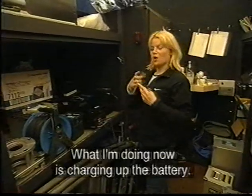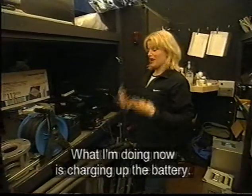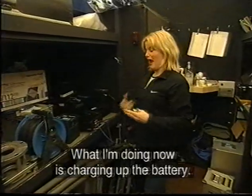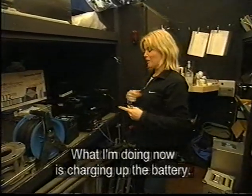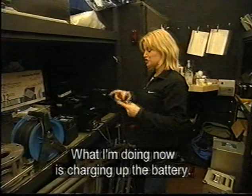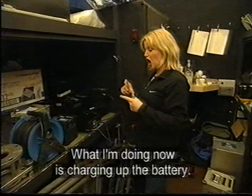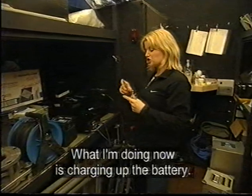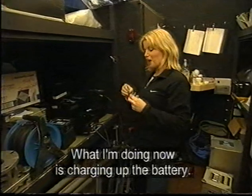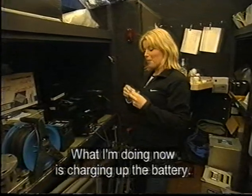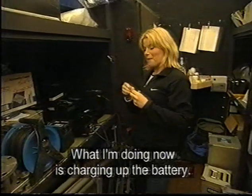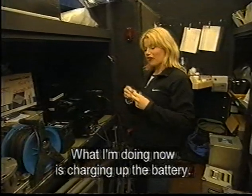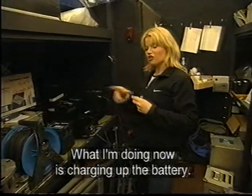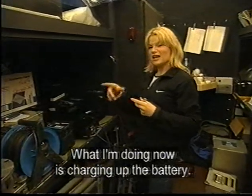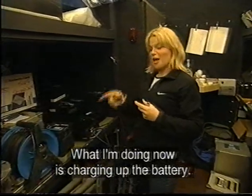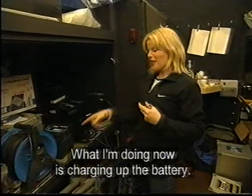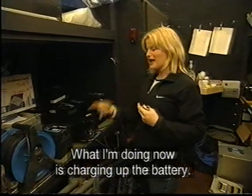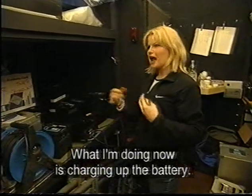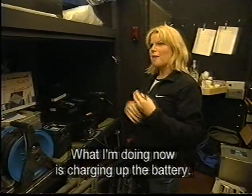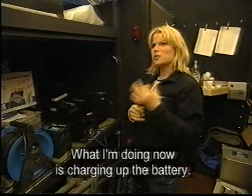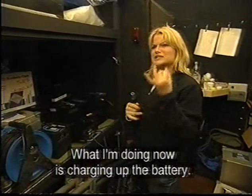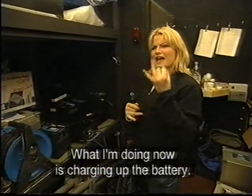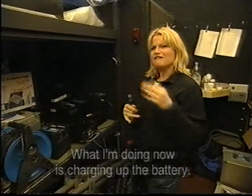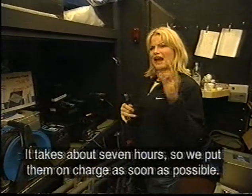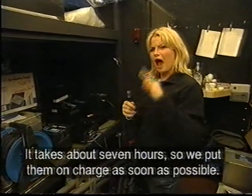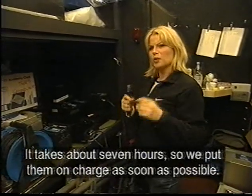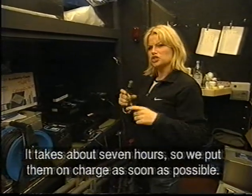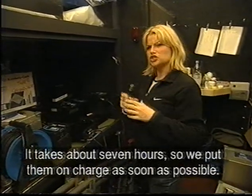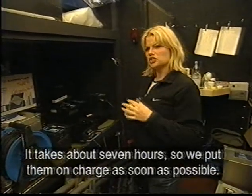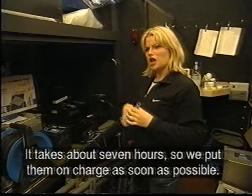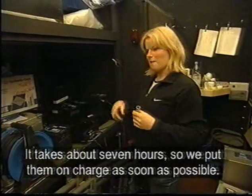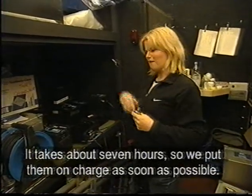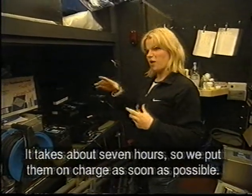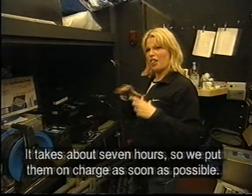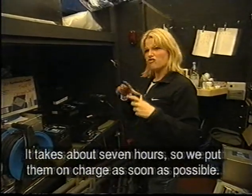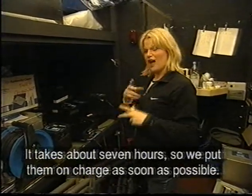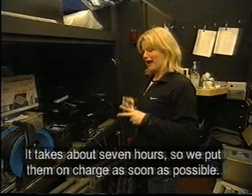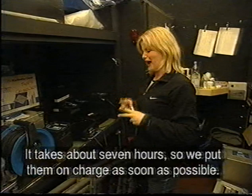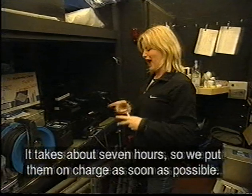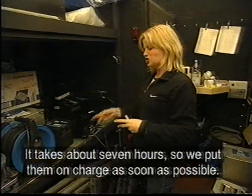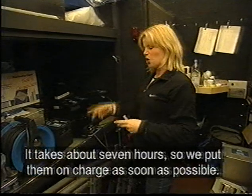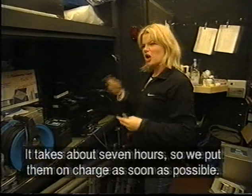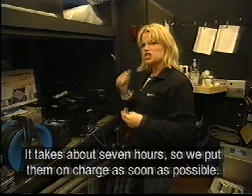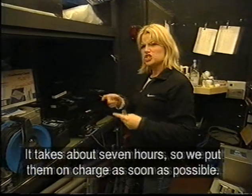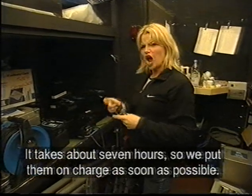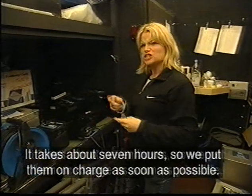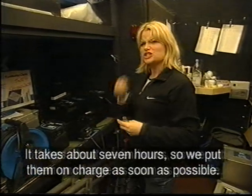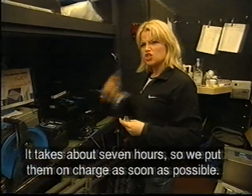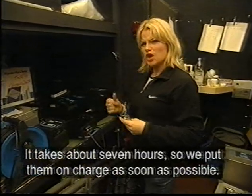Now I'm charging up the battery. They take about 7 hours before they're ready again to charge the thing in the